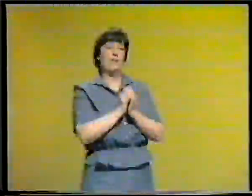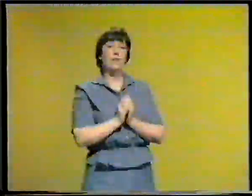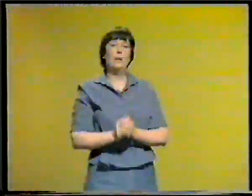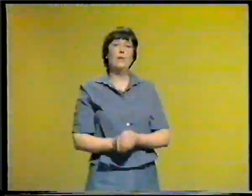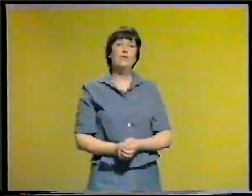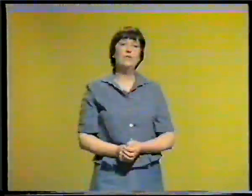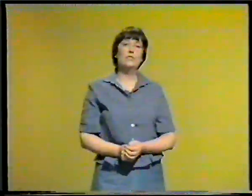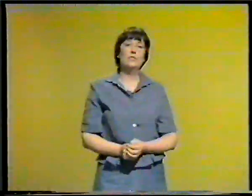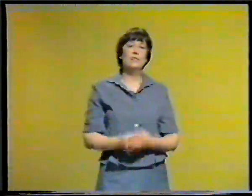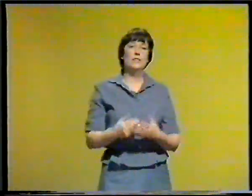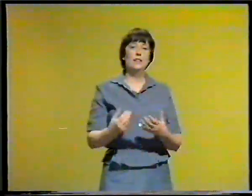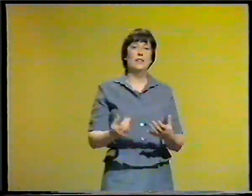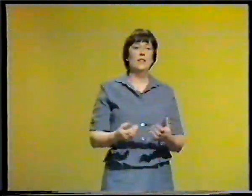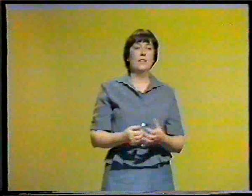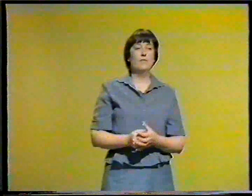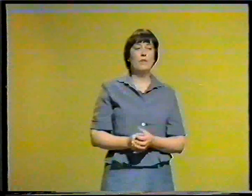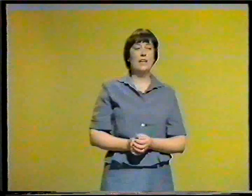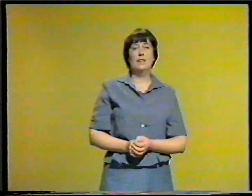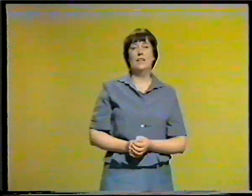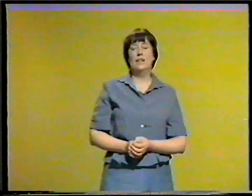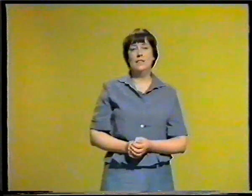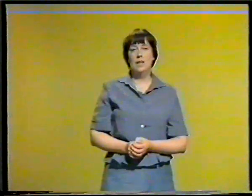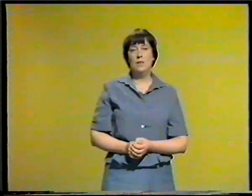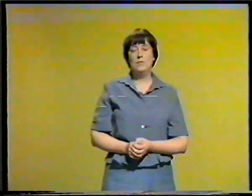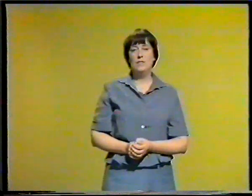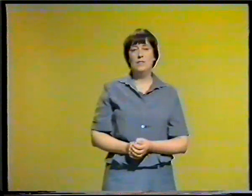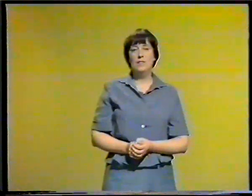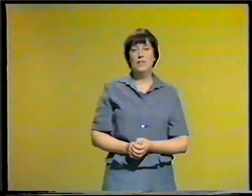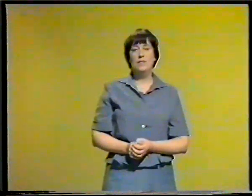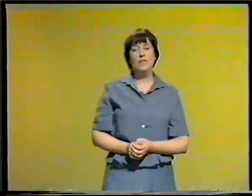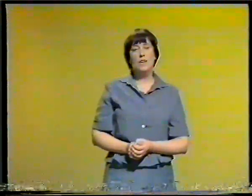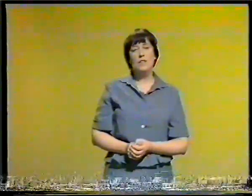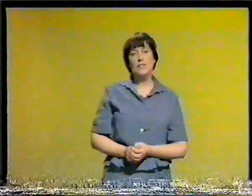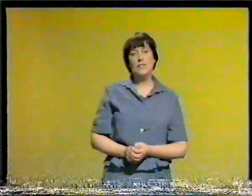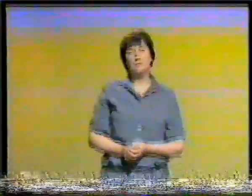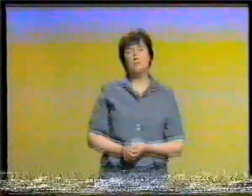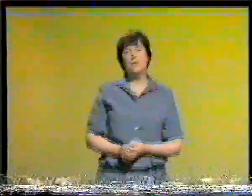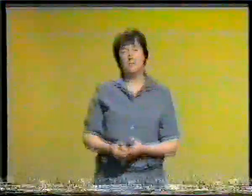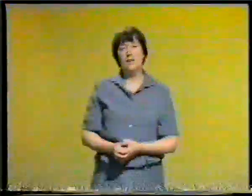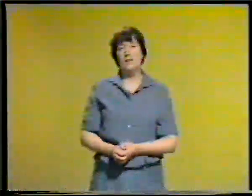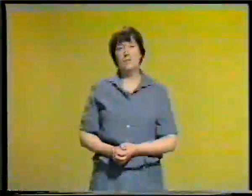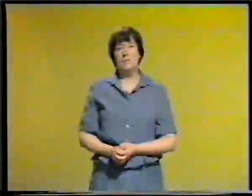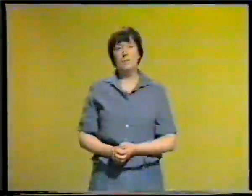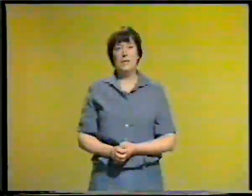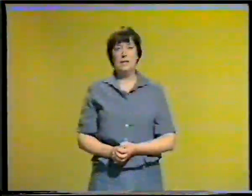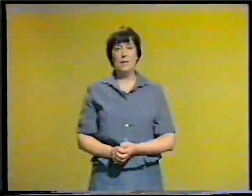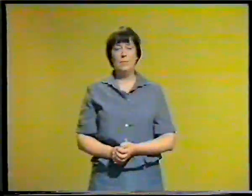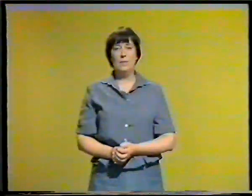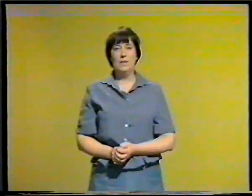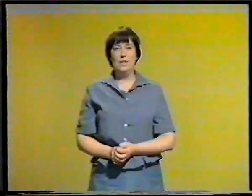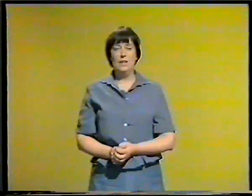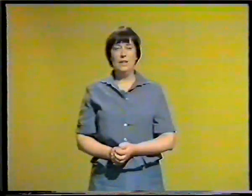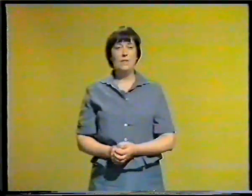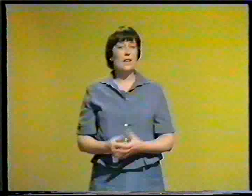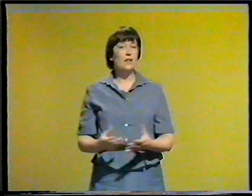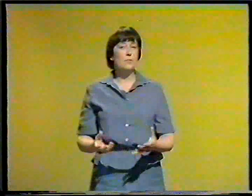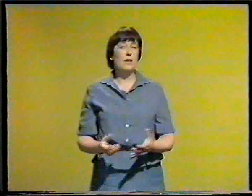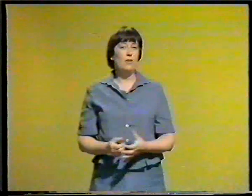Now when children can recognize names, it's very nice then to indicate them by name. If they can't spell the